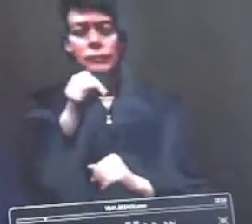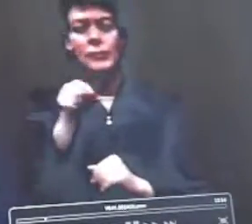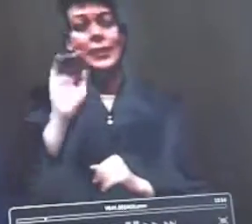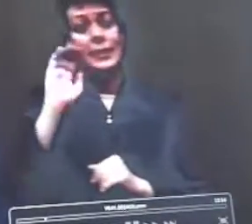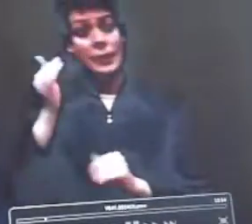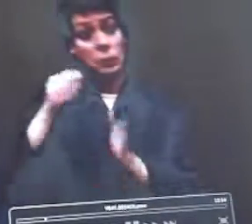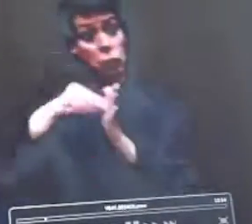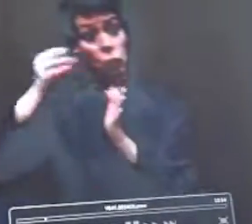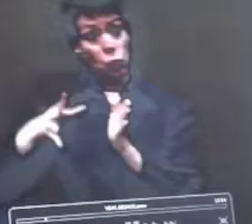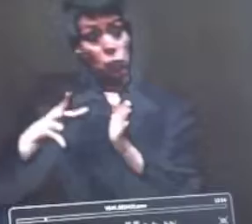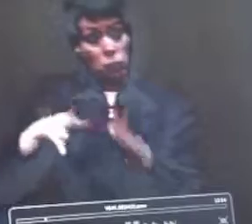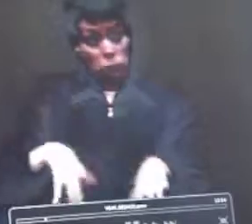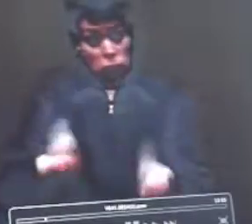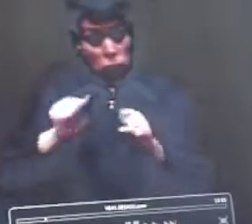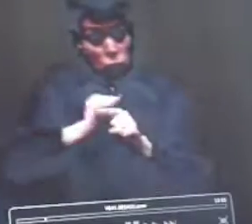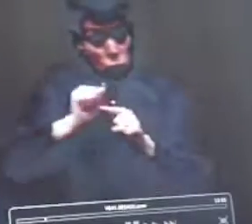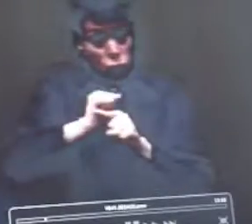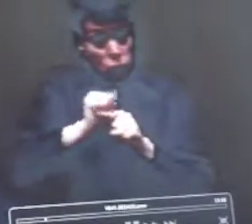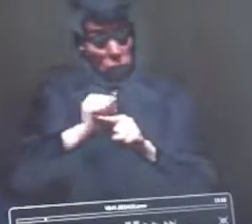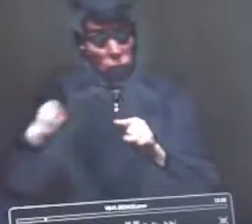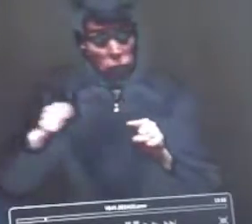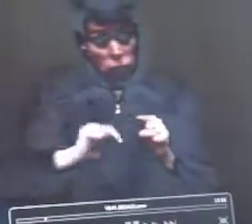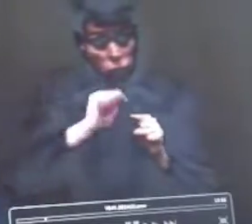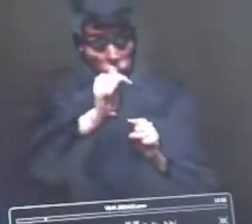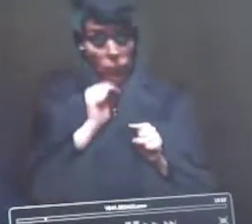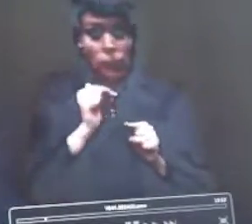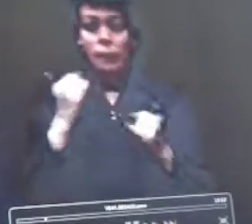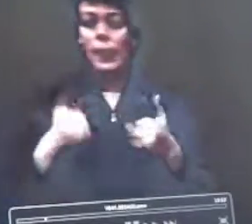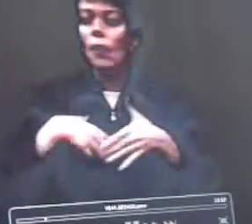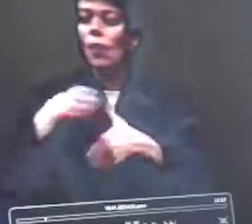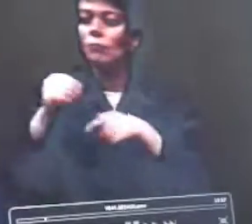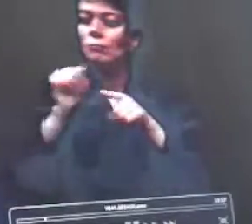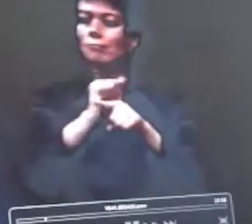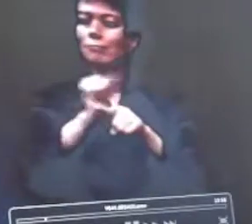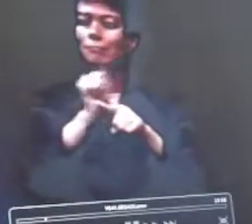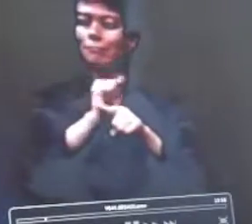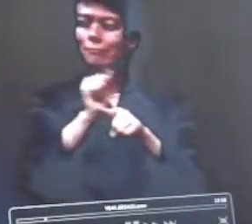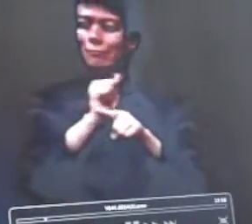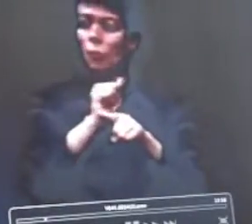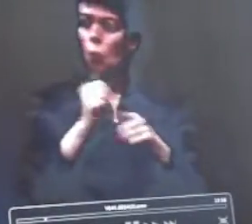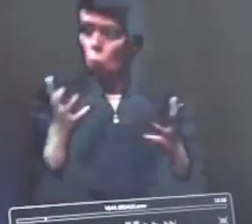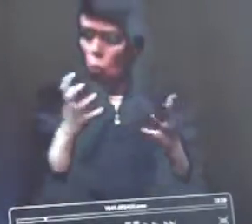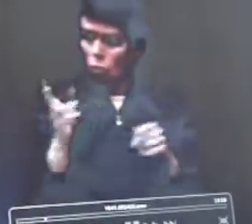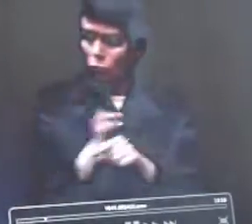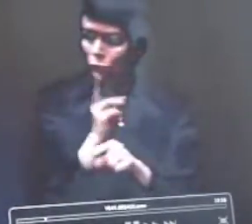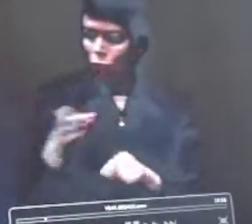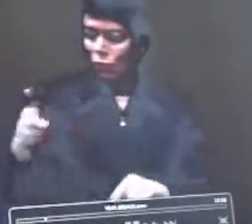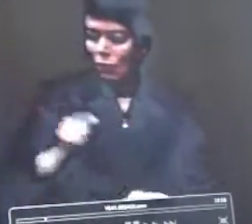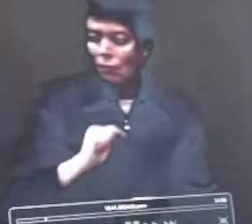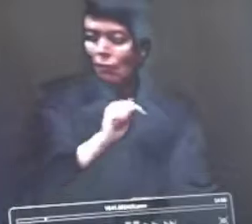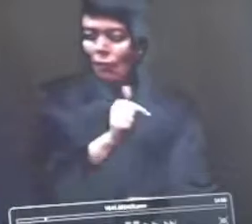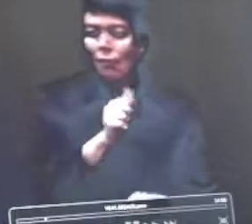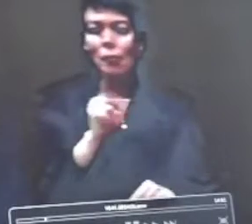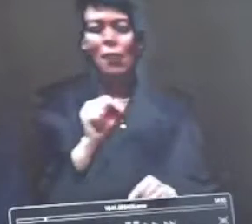In the programs, I interviewed students, and it seems that students who took consecutive interpreting wanted to go out and practice it. They wanted to use